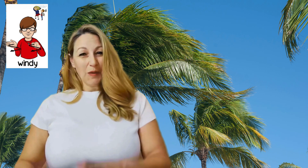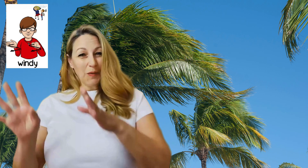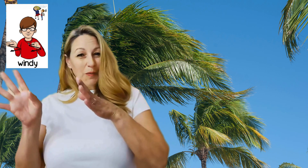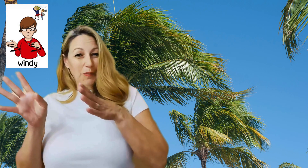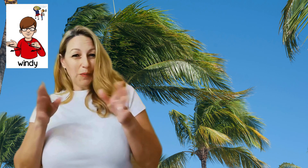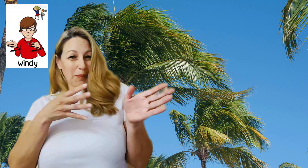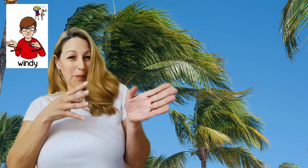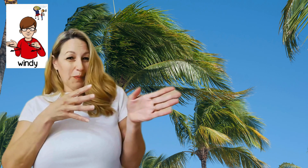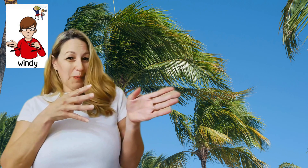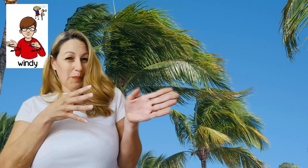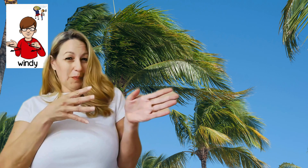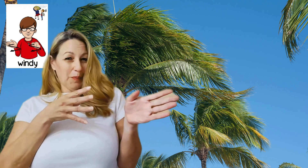Windy.